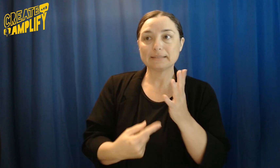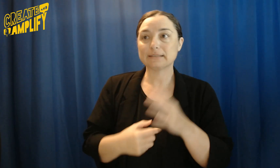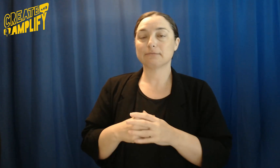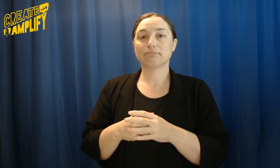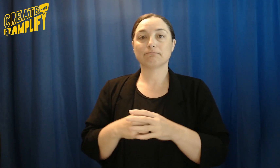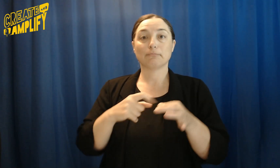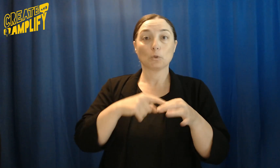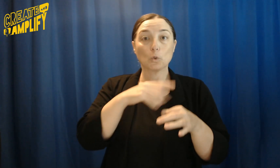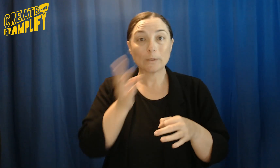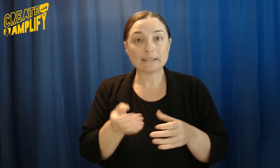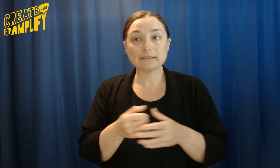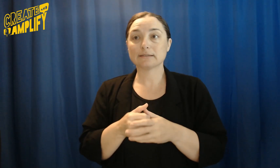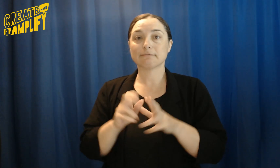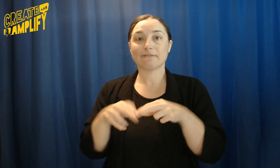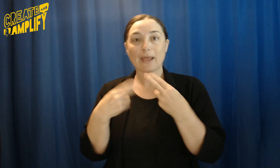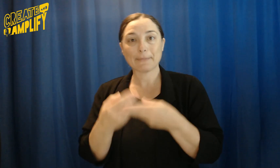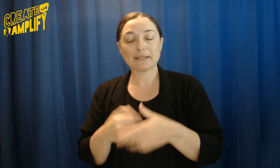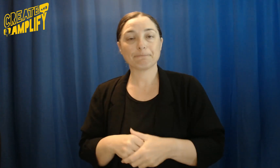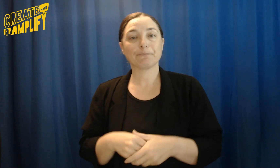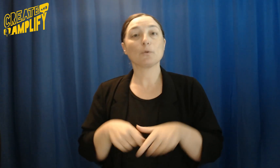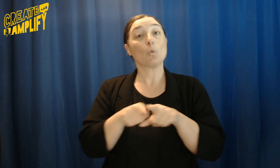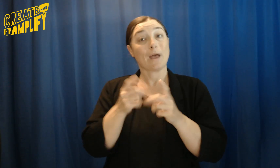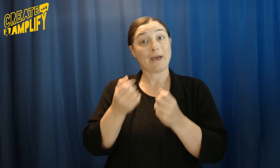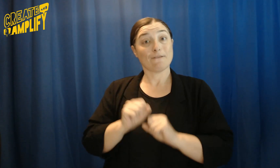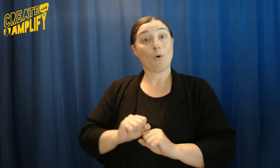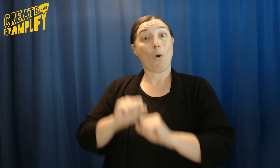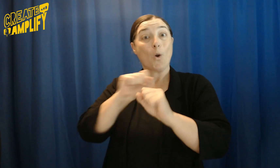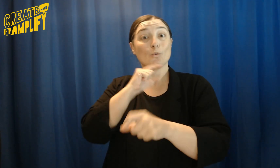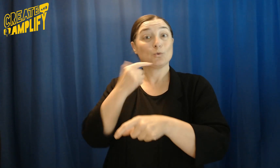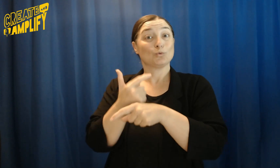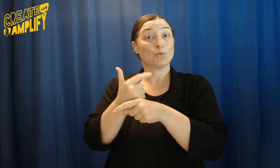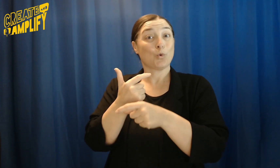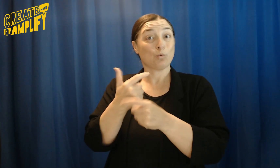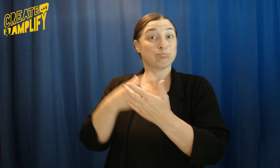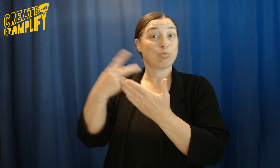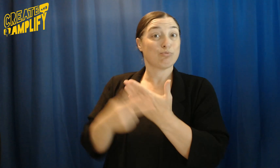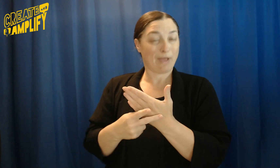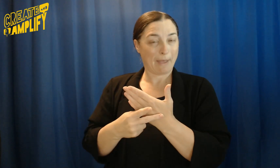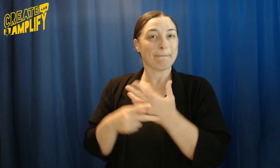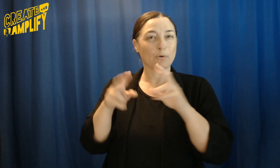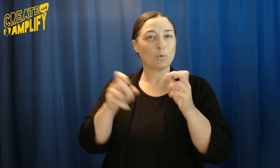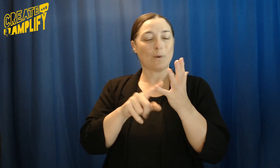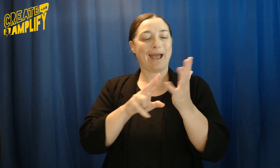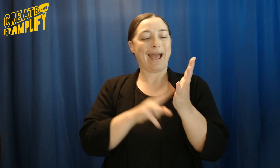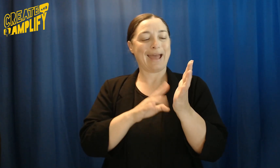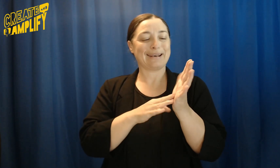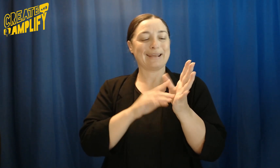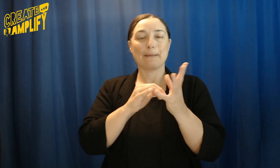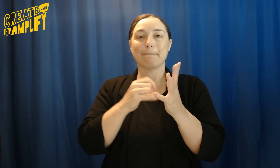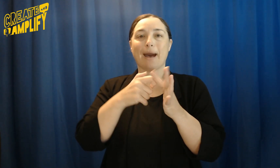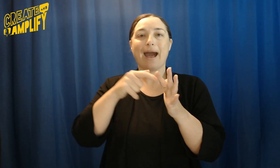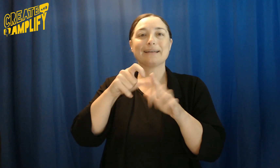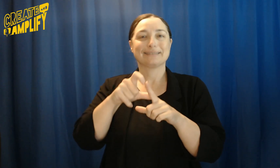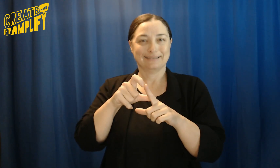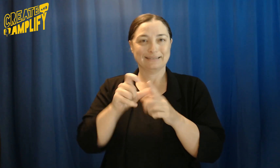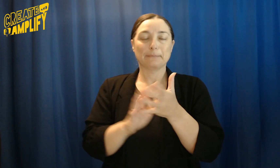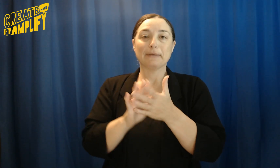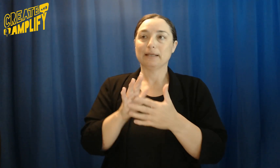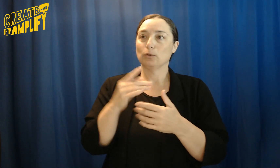of Unmasked, a talk show that centres neurodivergent voices and lived experience. Hi Jasper. Hey Nick, thanks